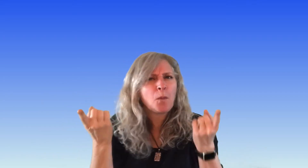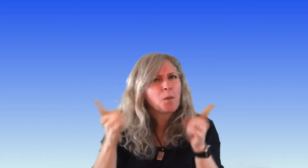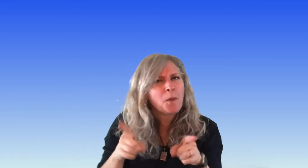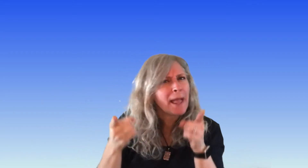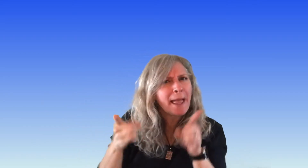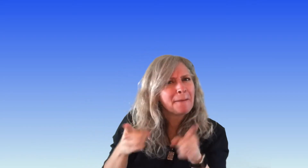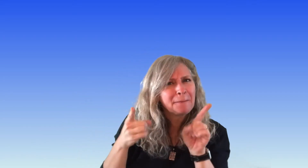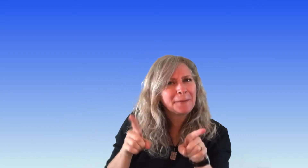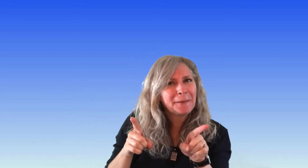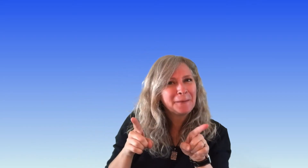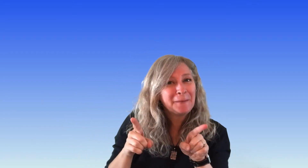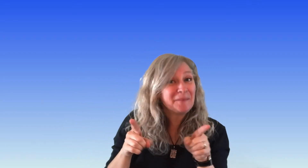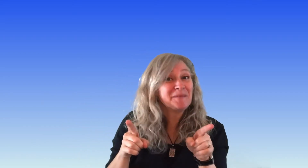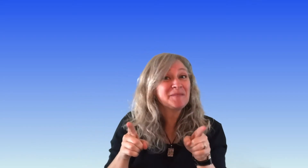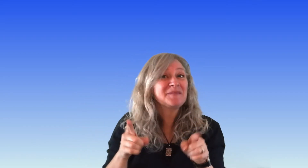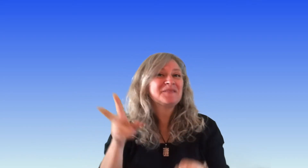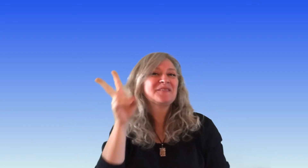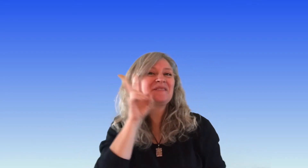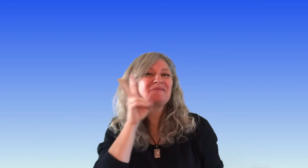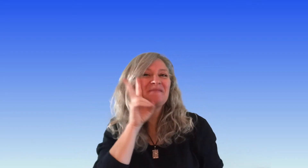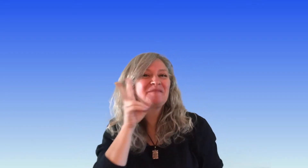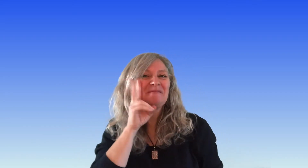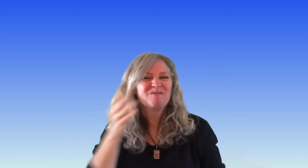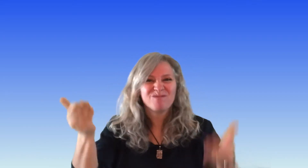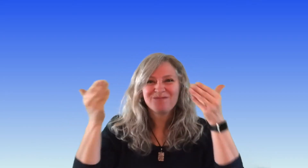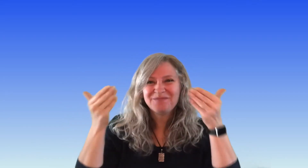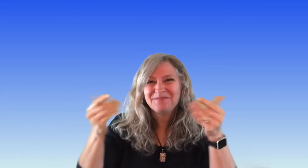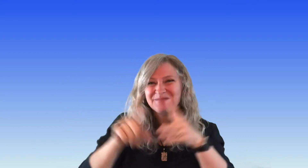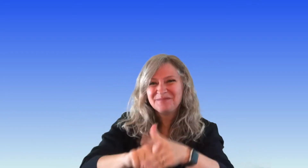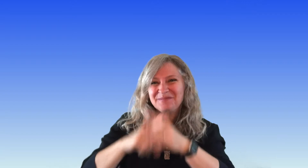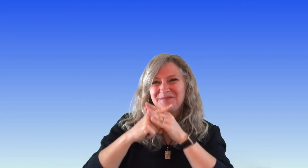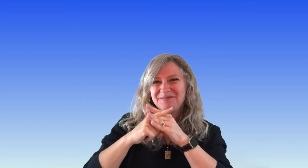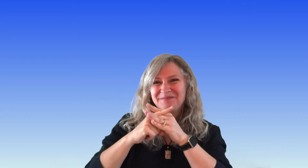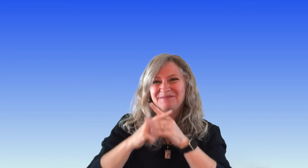animals. What might happen? Let's see.